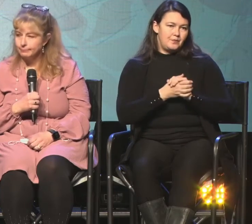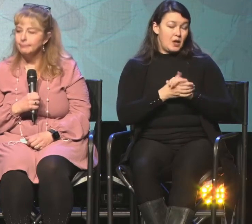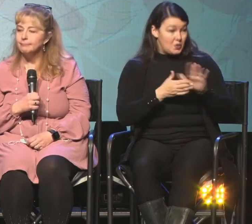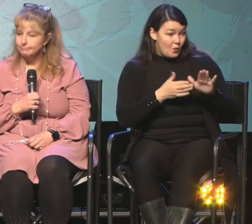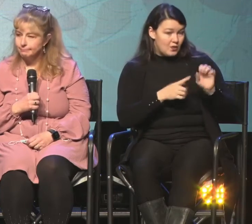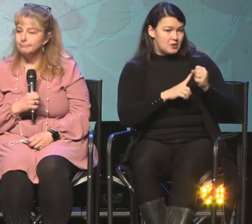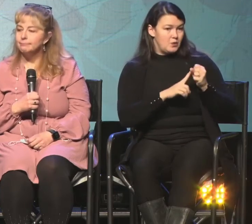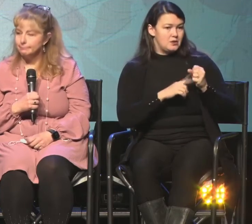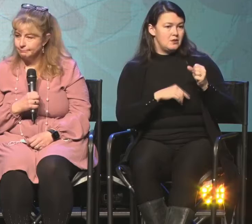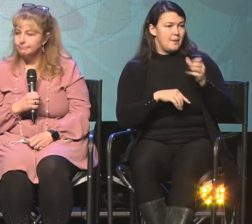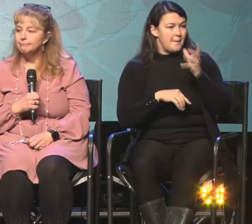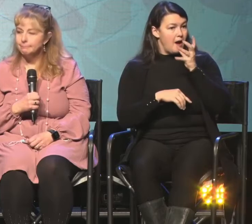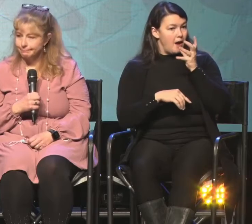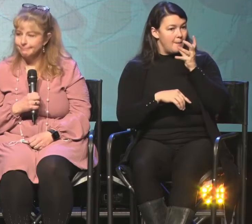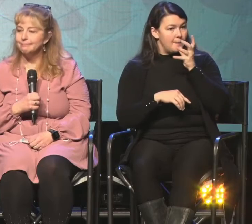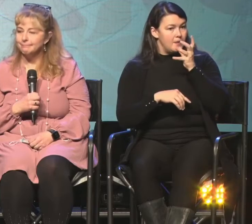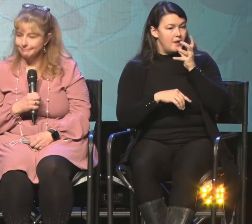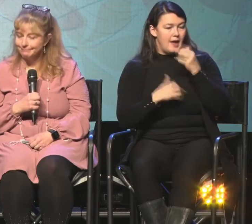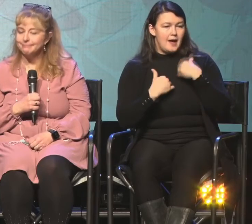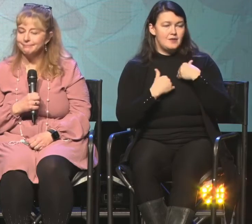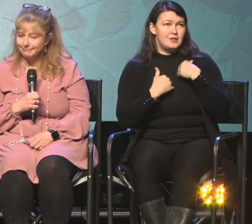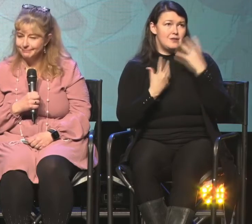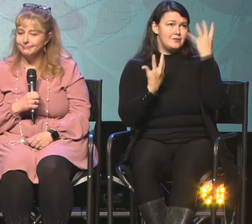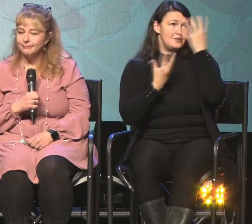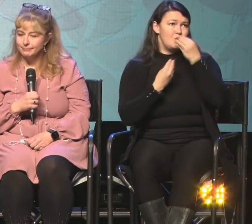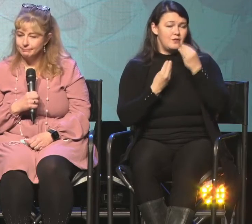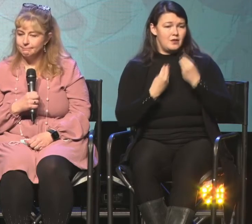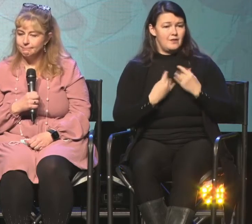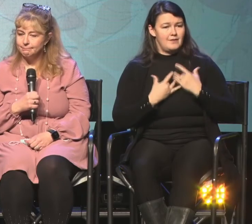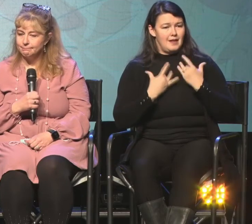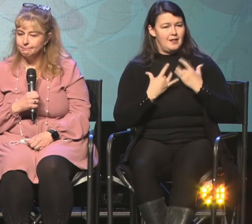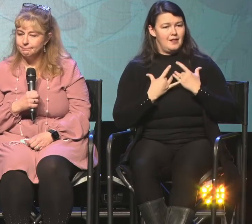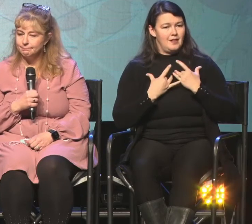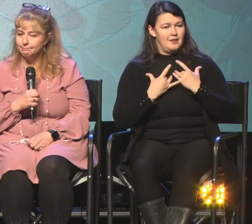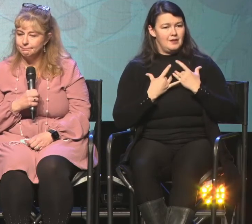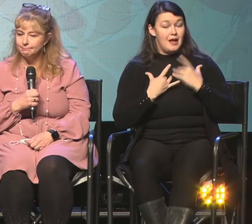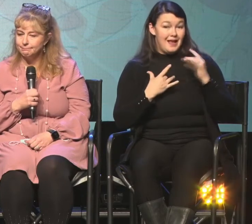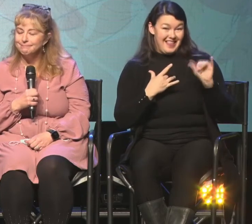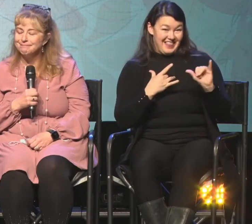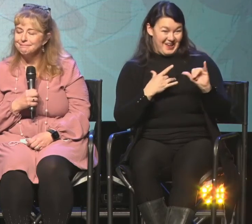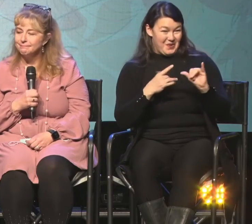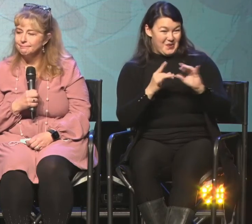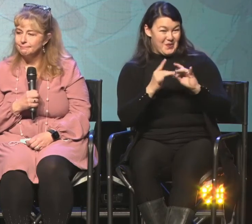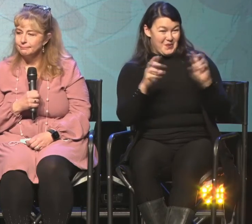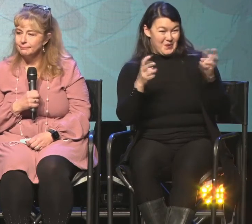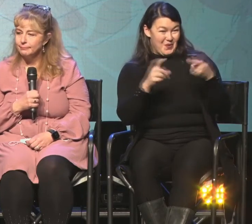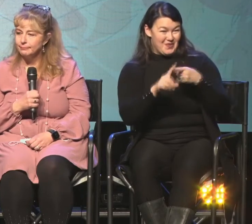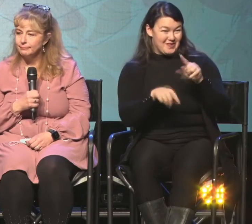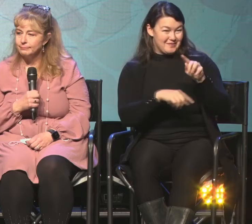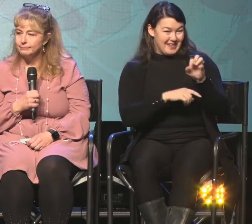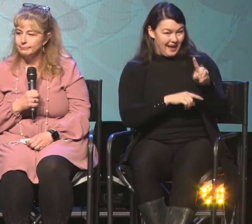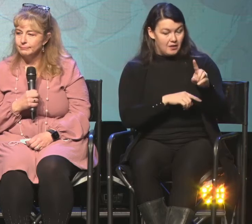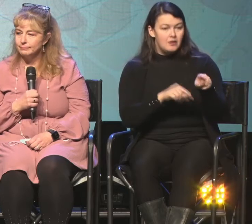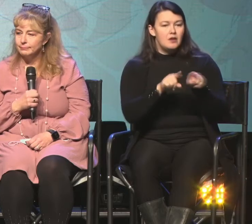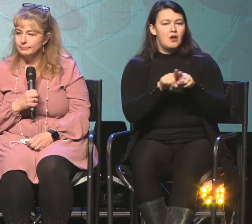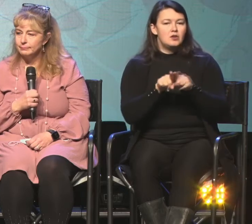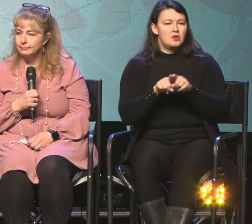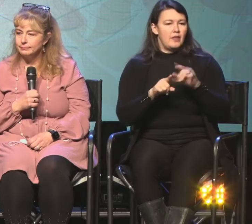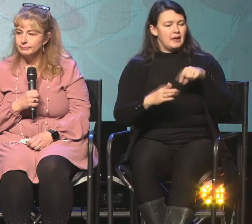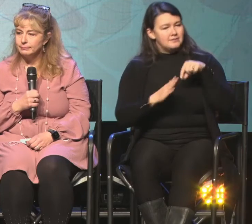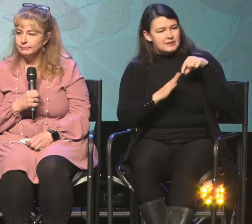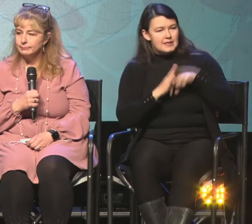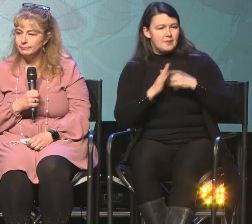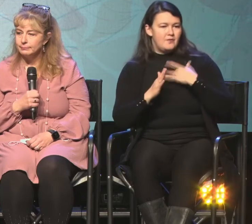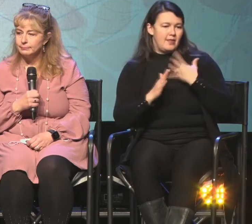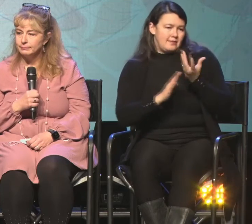scenario, Mom, come with like these beautiful feelings, like that quote from Ted, and then also it brings that feeling of deep sense of loss and